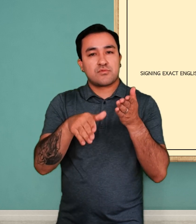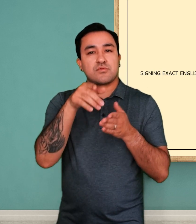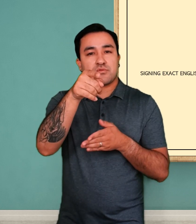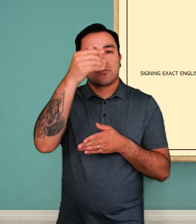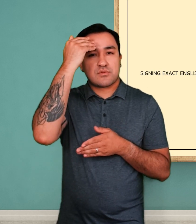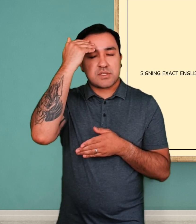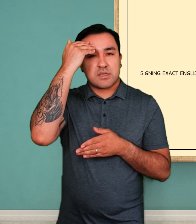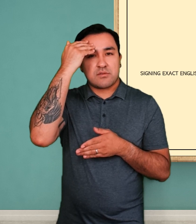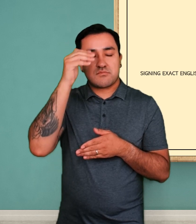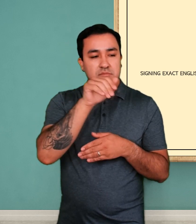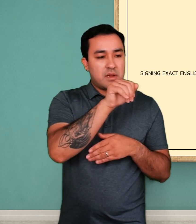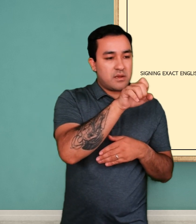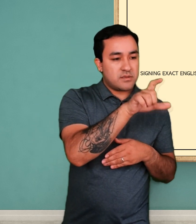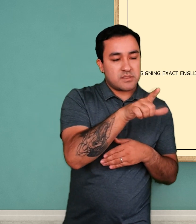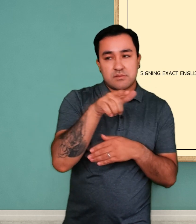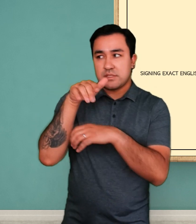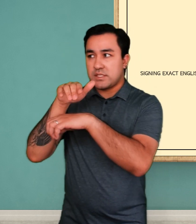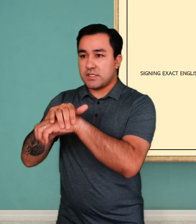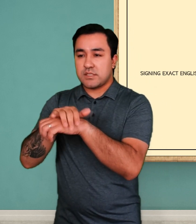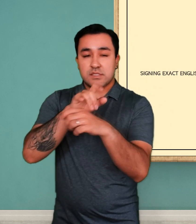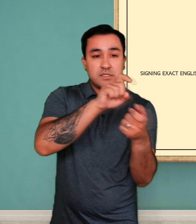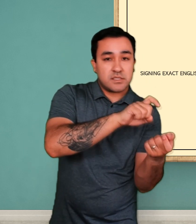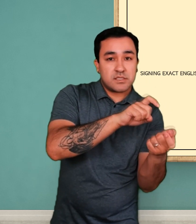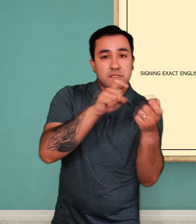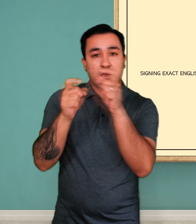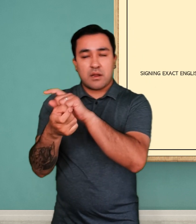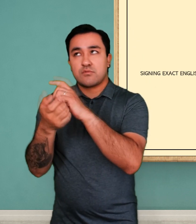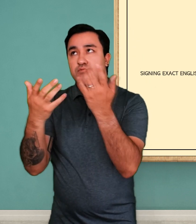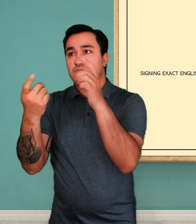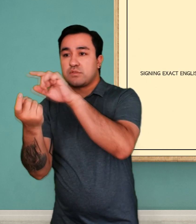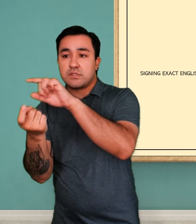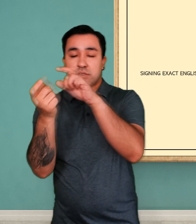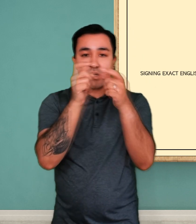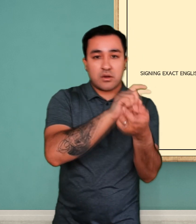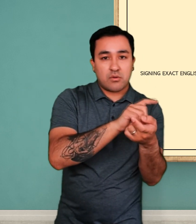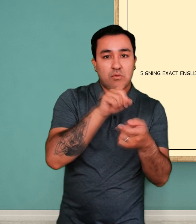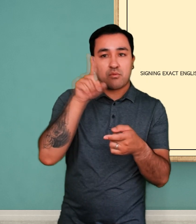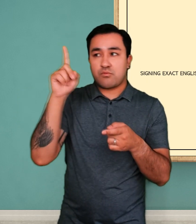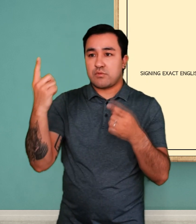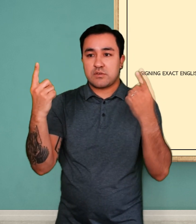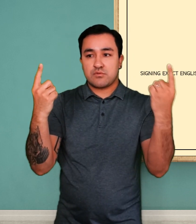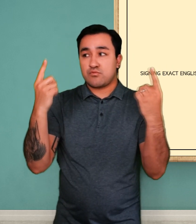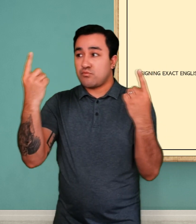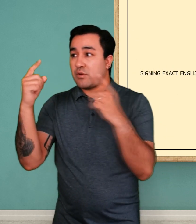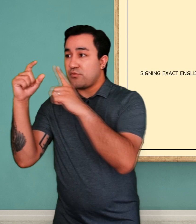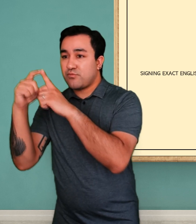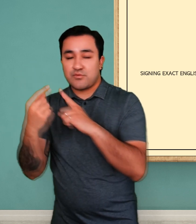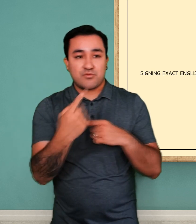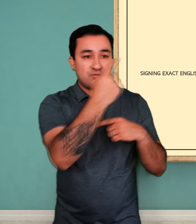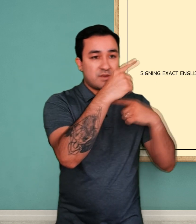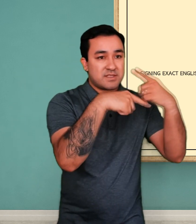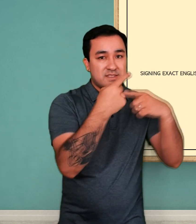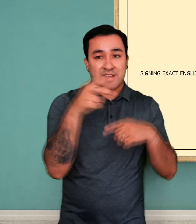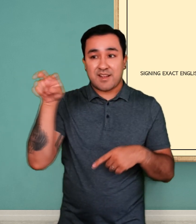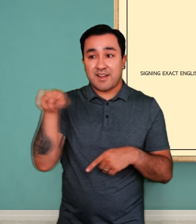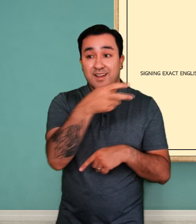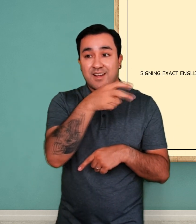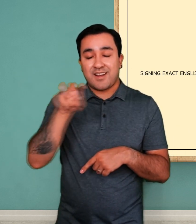how ASL to English or English to ASL is not always a one-to-one. This exists when people translate